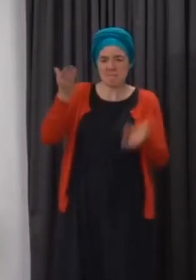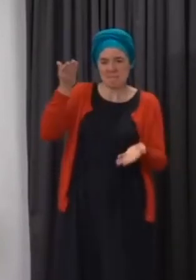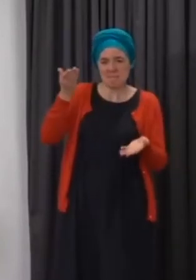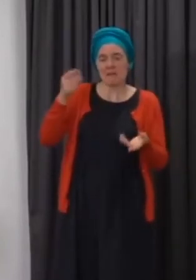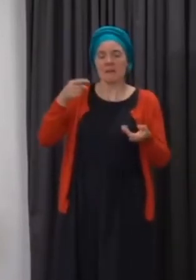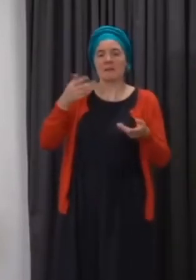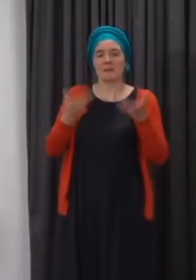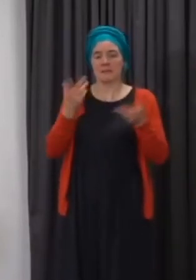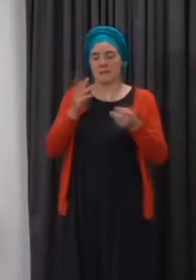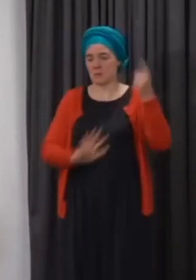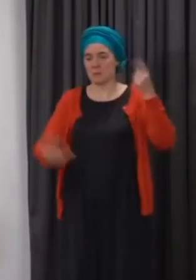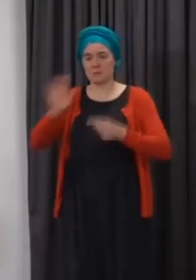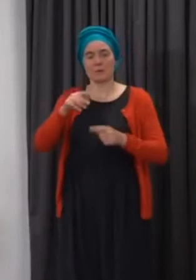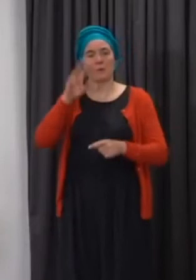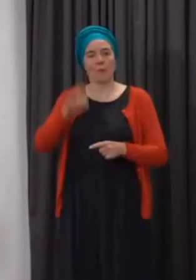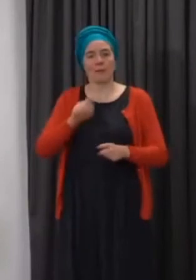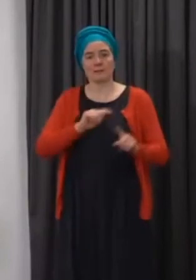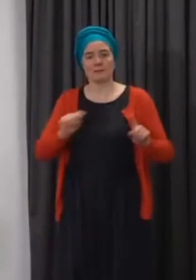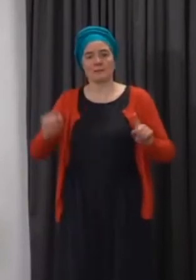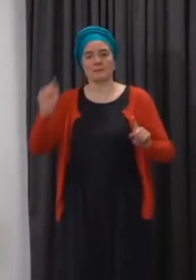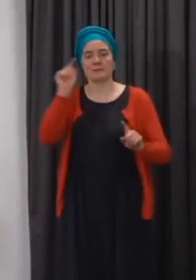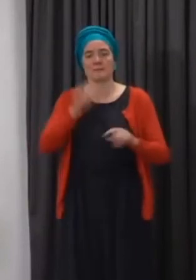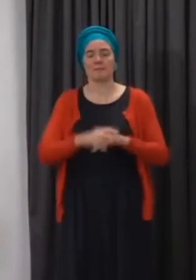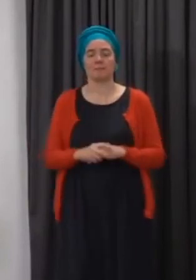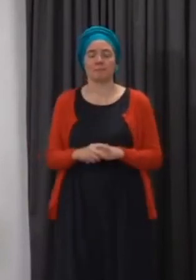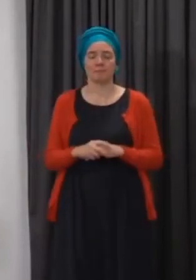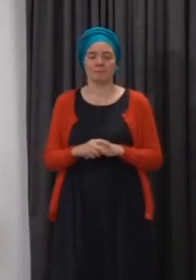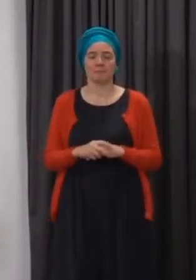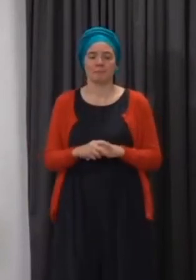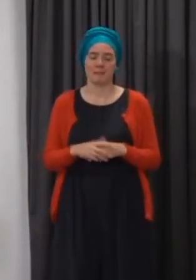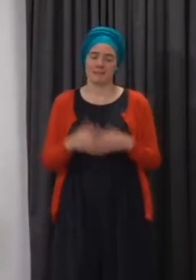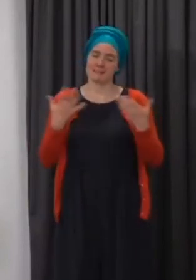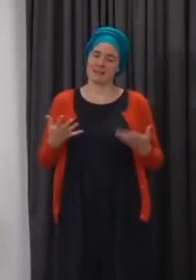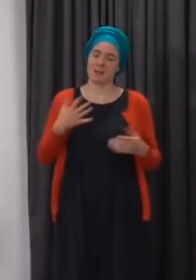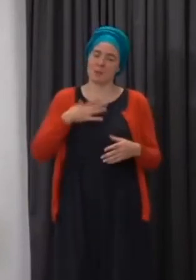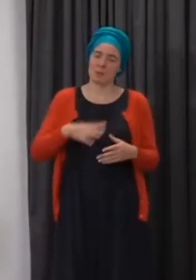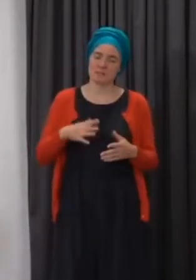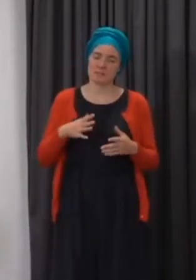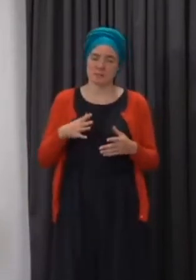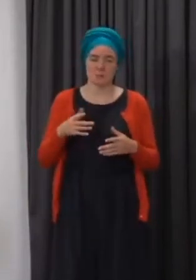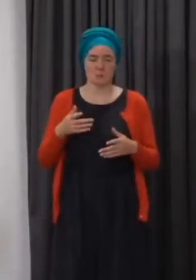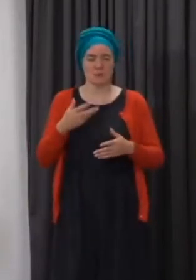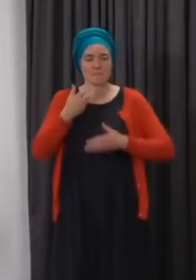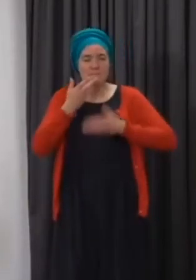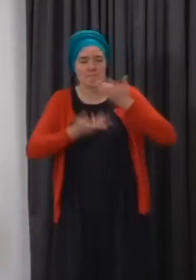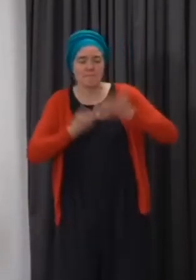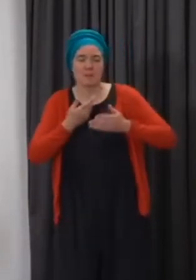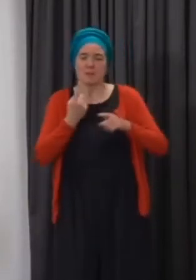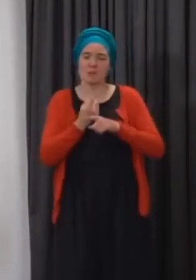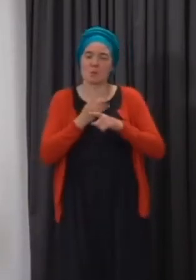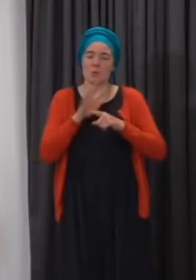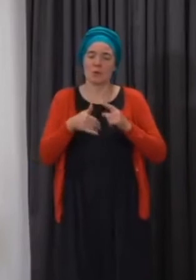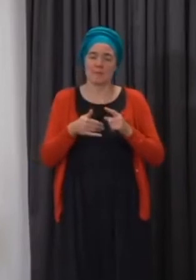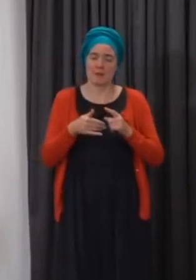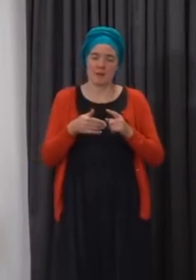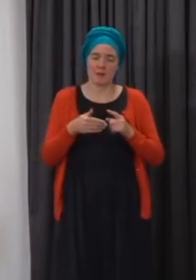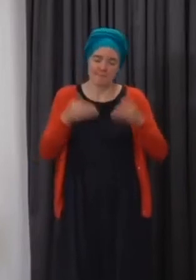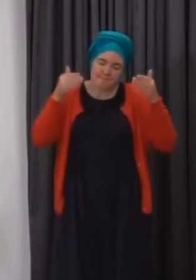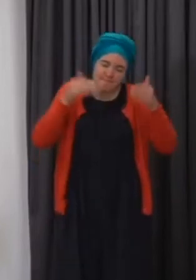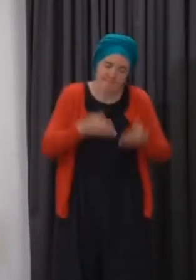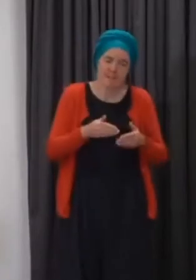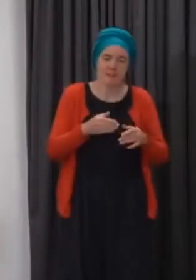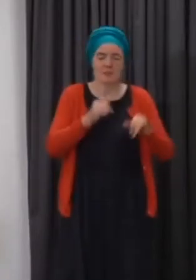I wanted to focus on critical care today. It's an area which has come under intense scrutiny during the pandemic, and one we look